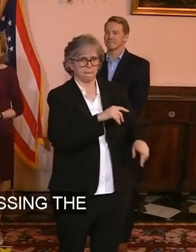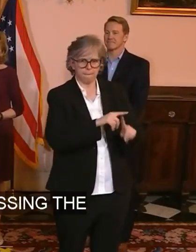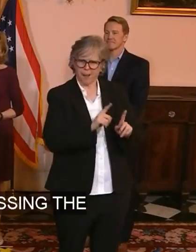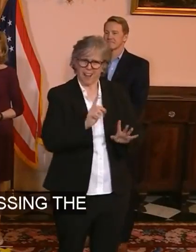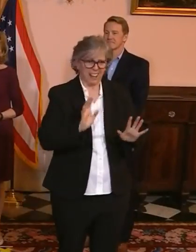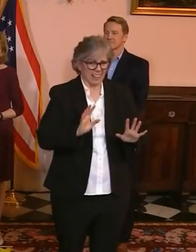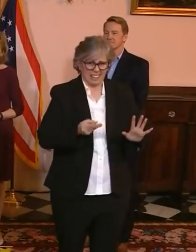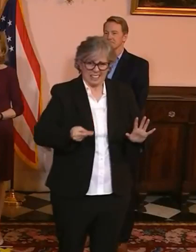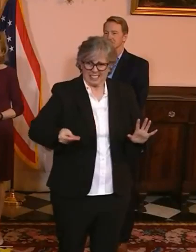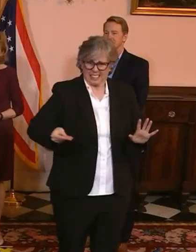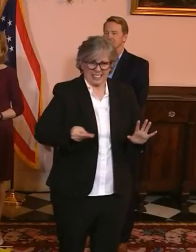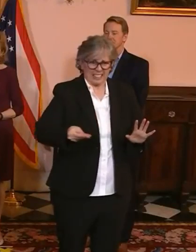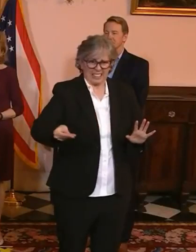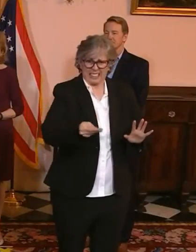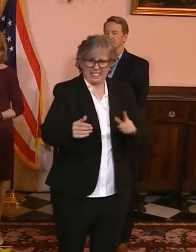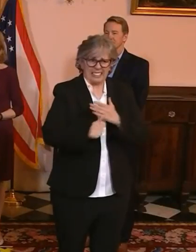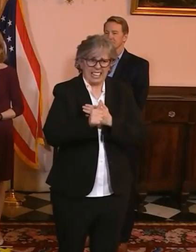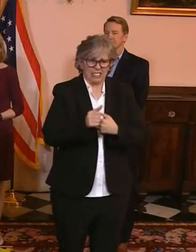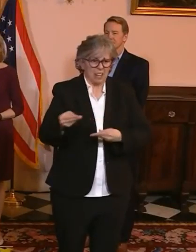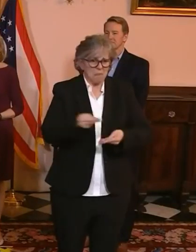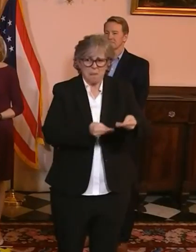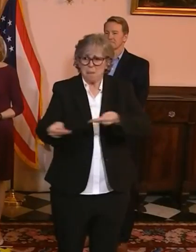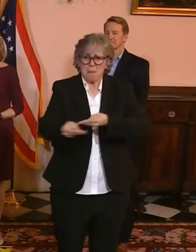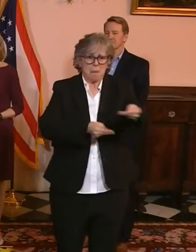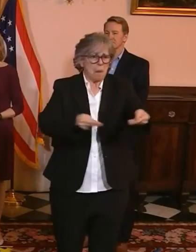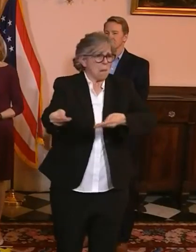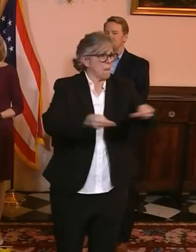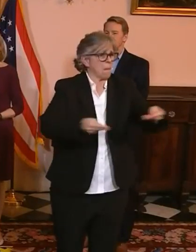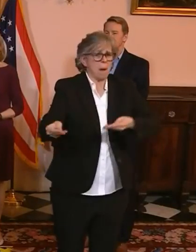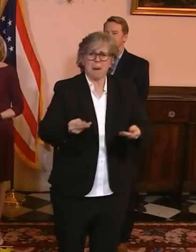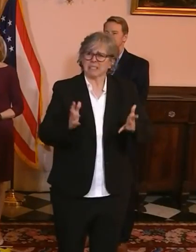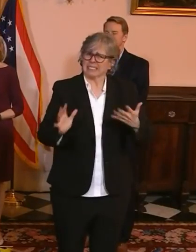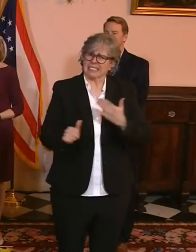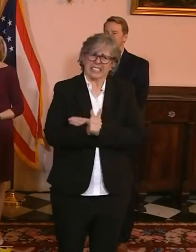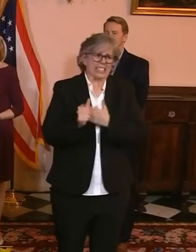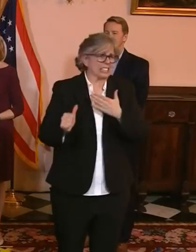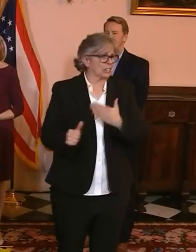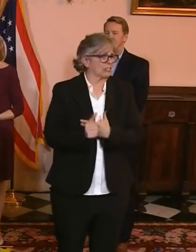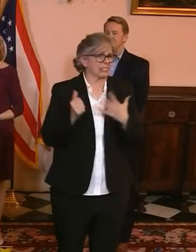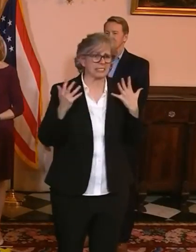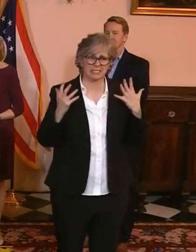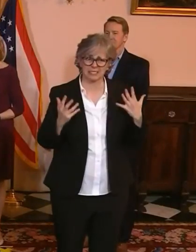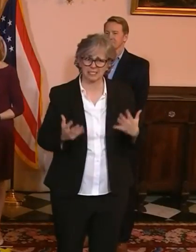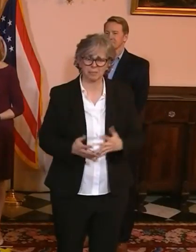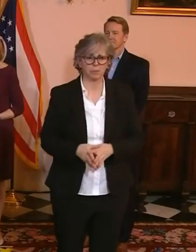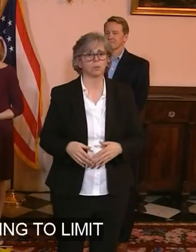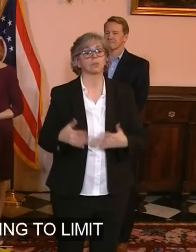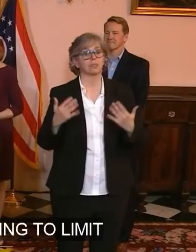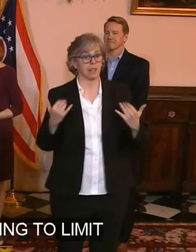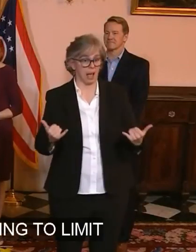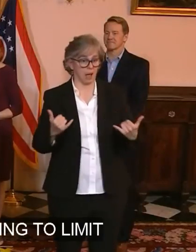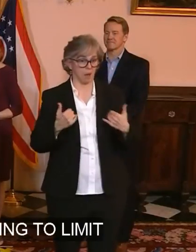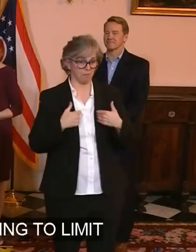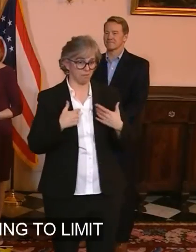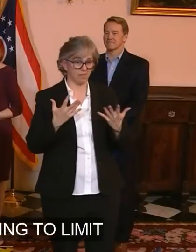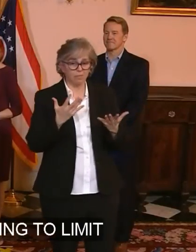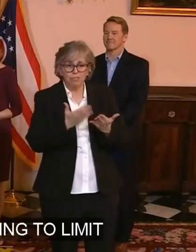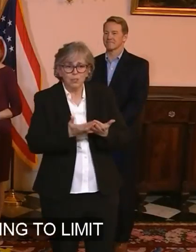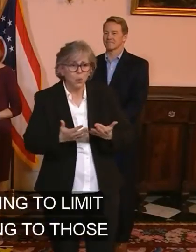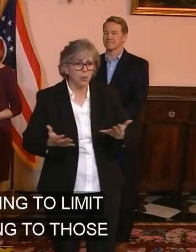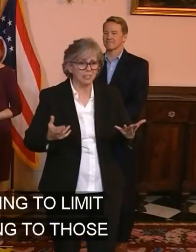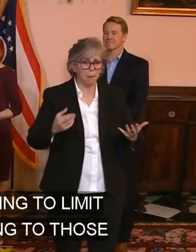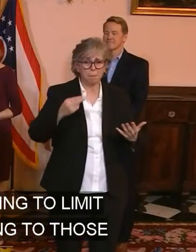time. And right now, we are going to limit our resources and our testing to those who are hospitalized and are